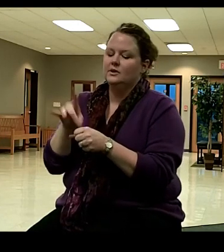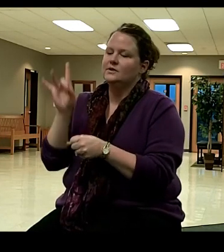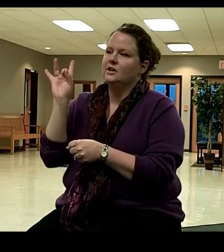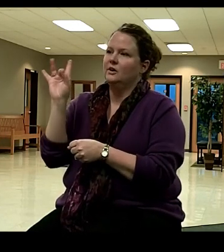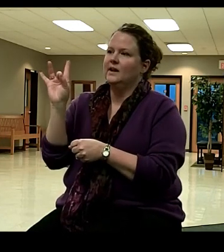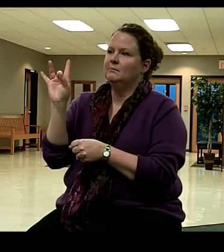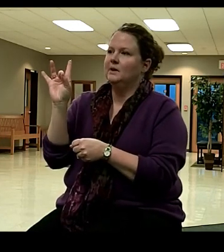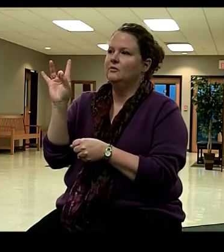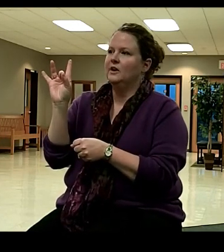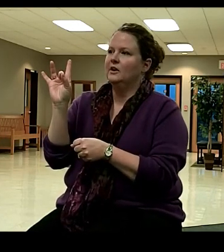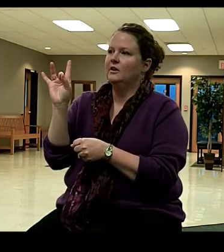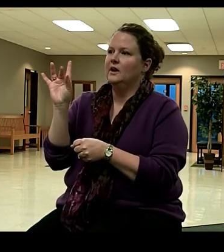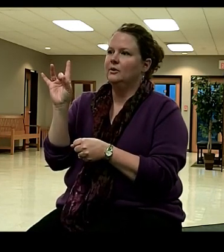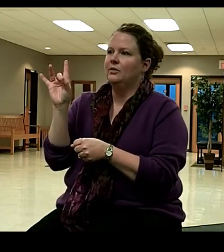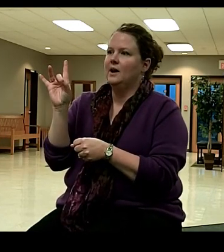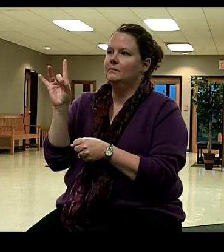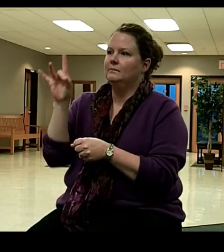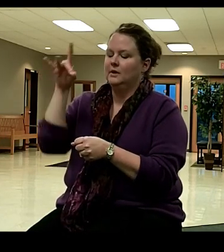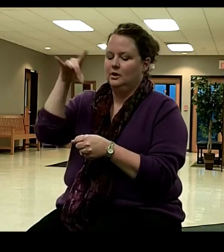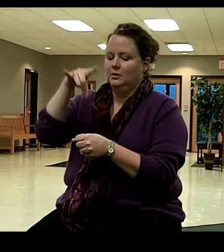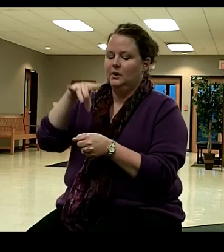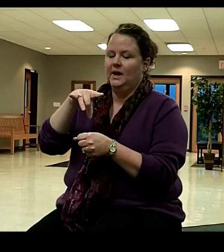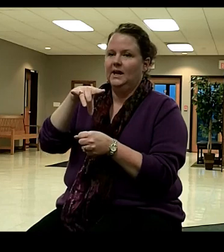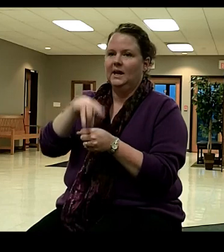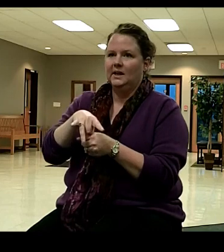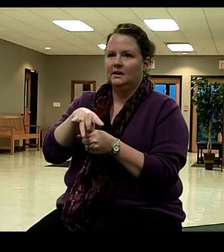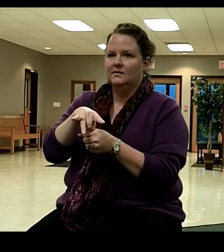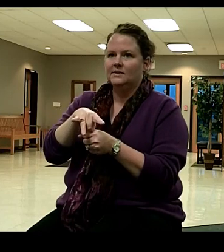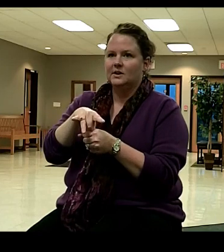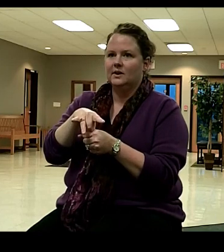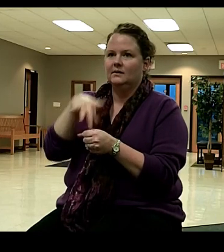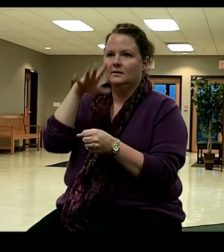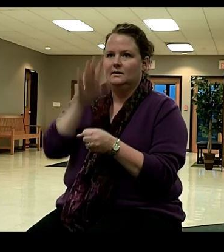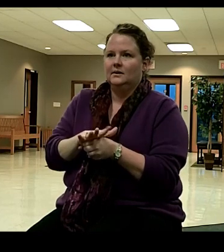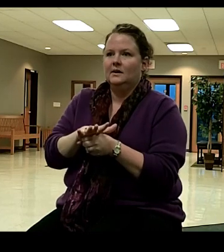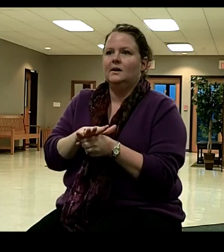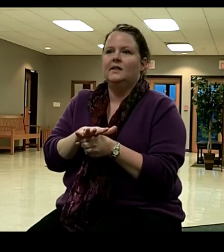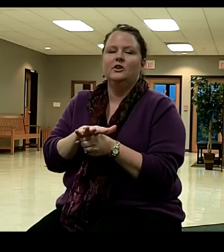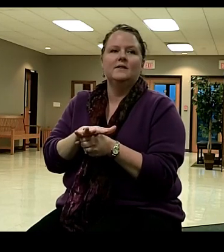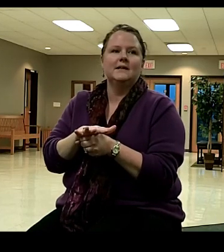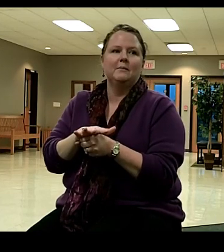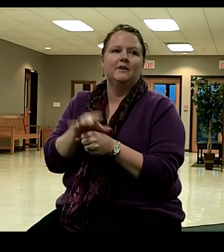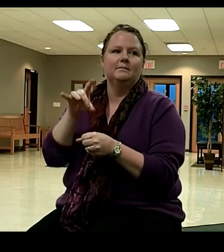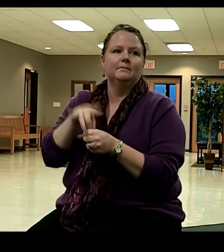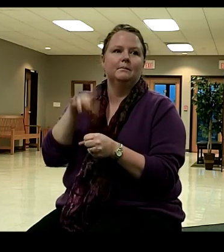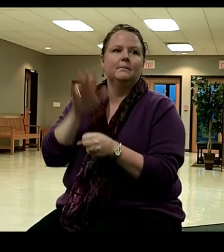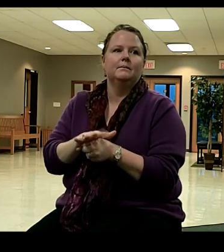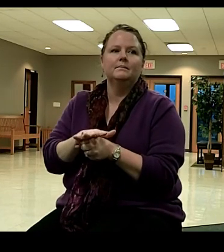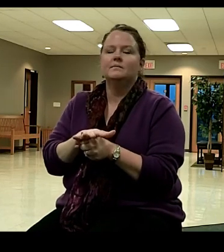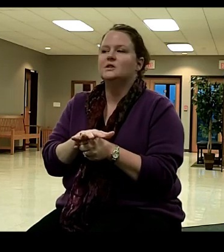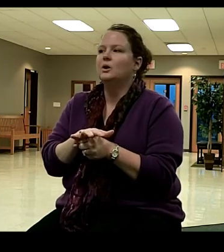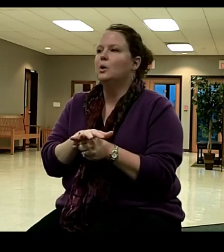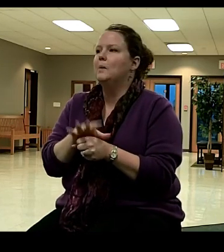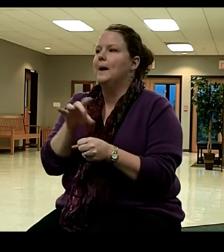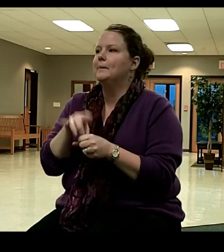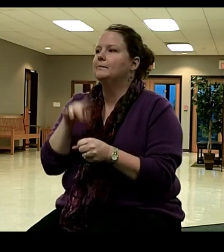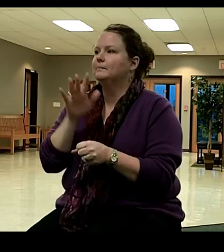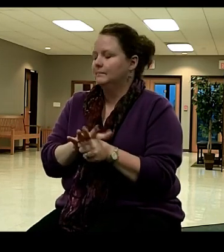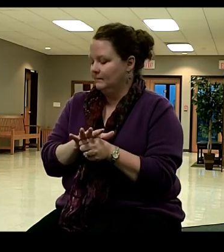Using your middle finger and your thumb, putting it in the soda, and then you're hitting the top of it. Soda or pop.